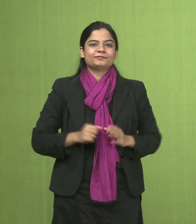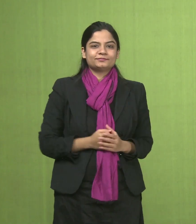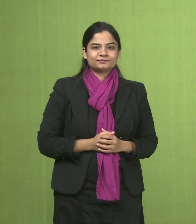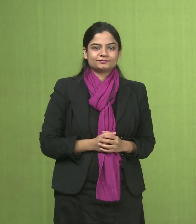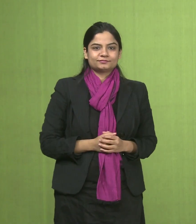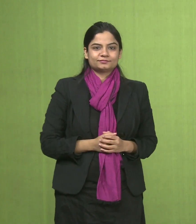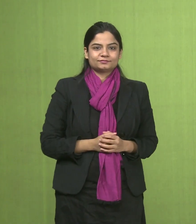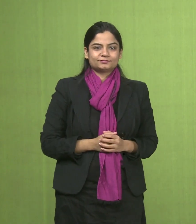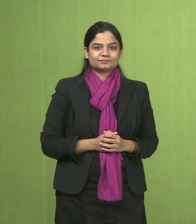right.